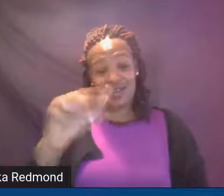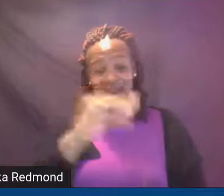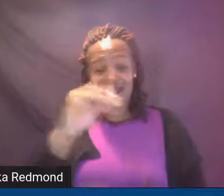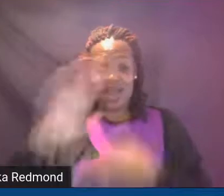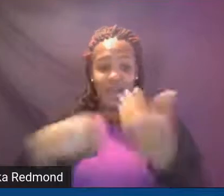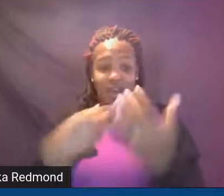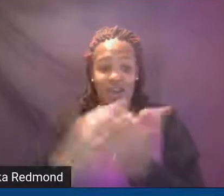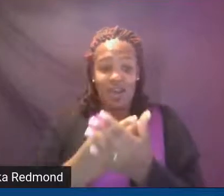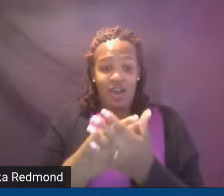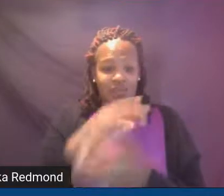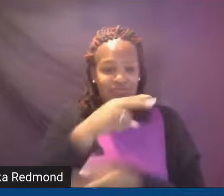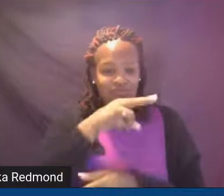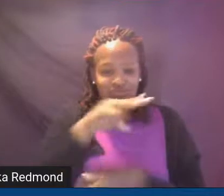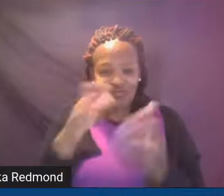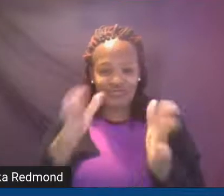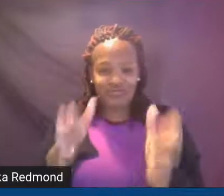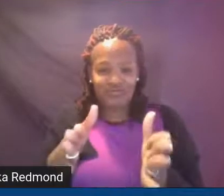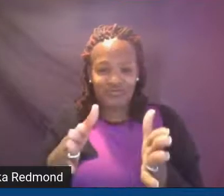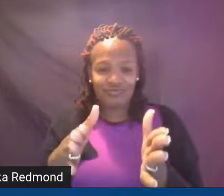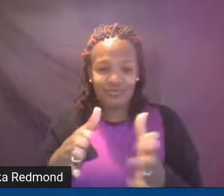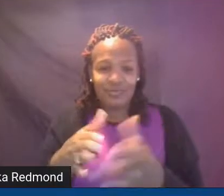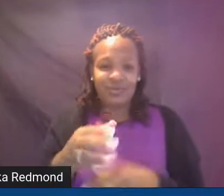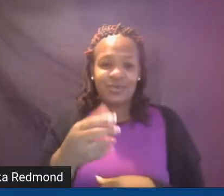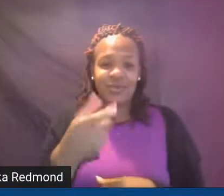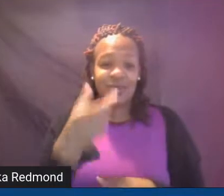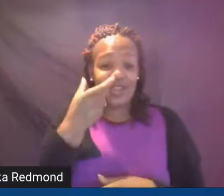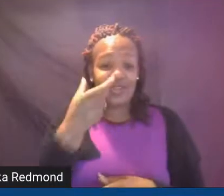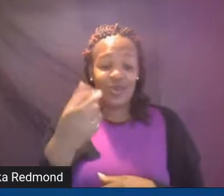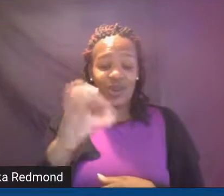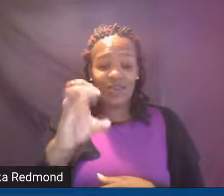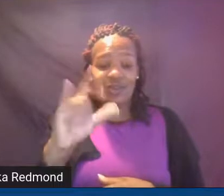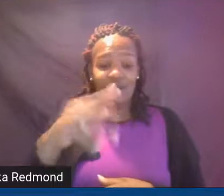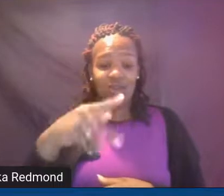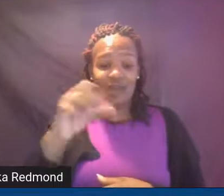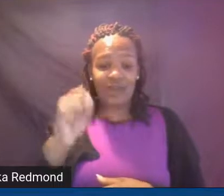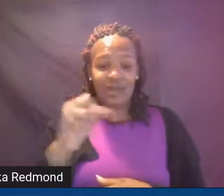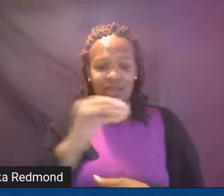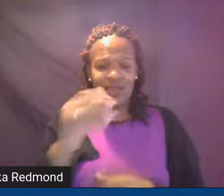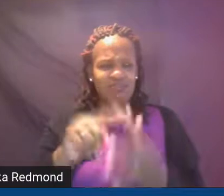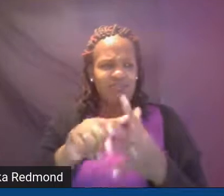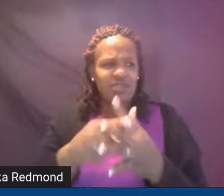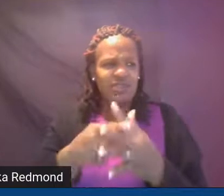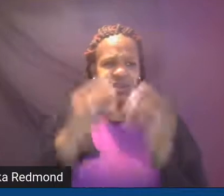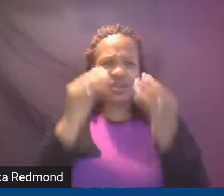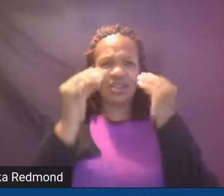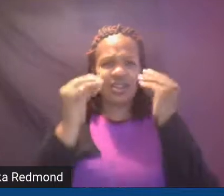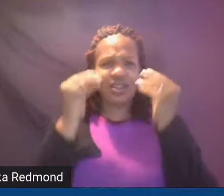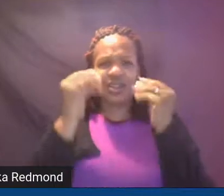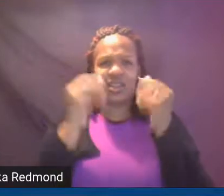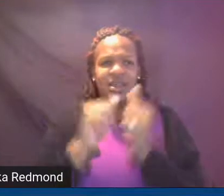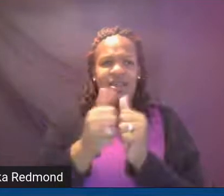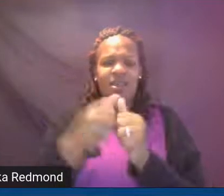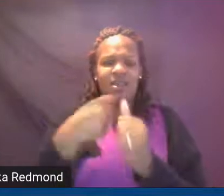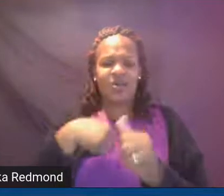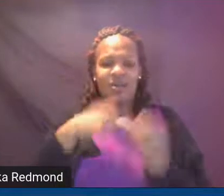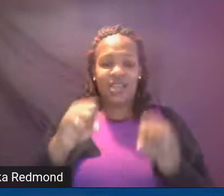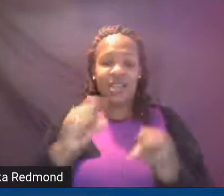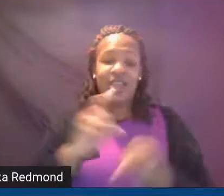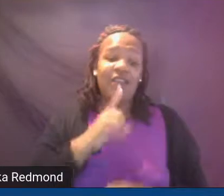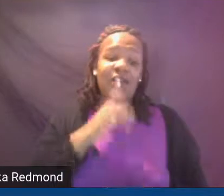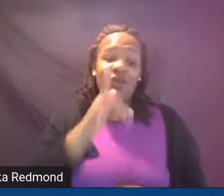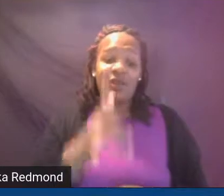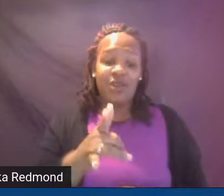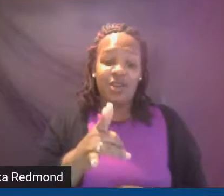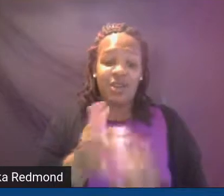who will be looking at these clips and start thinking on how we can really become a